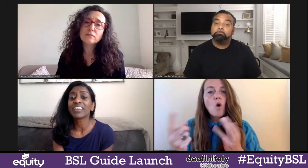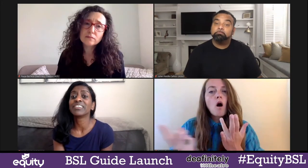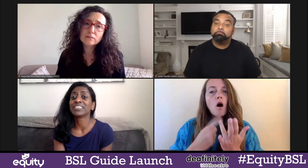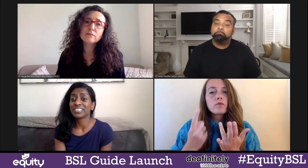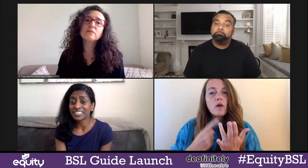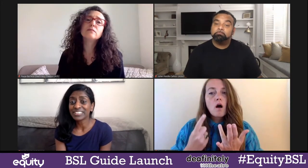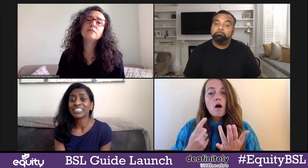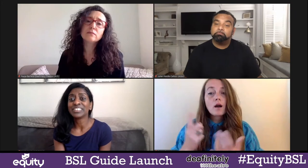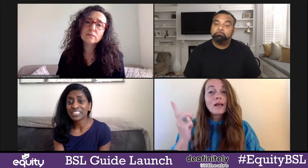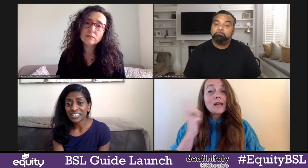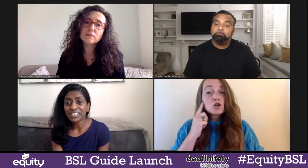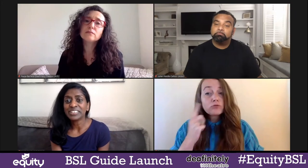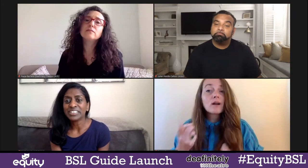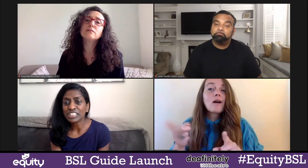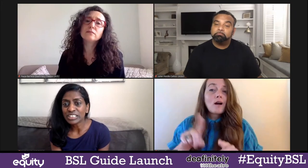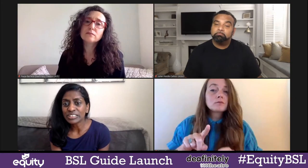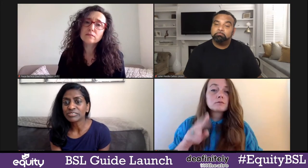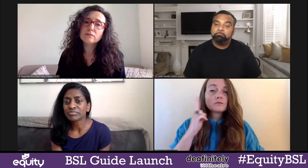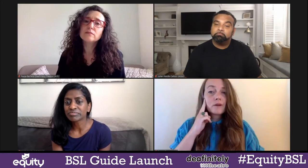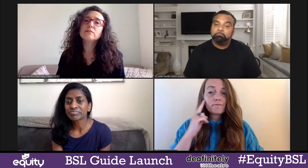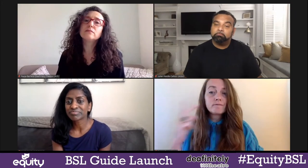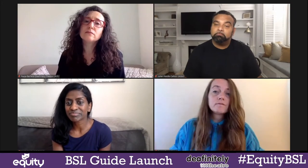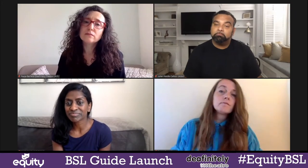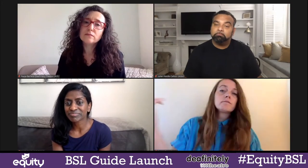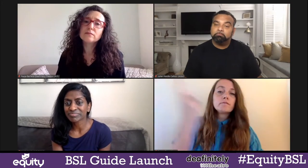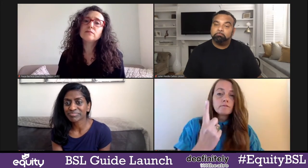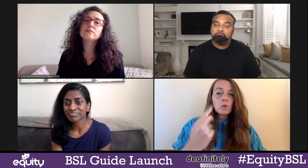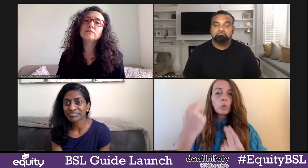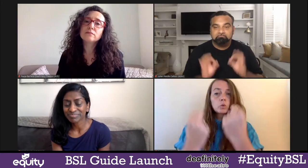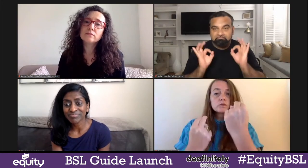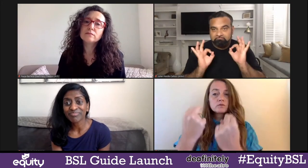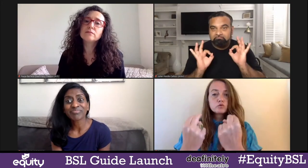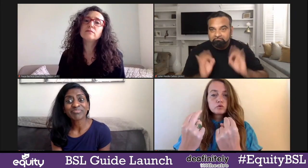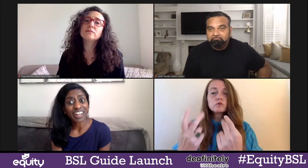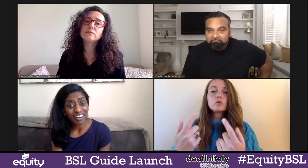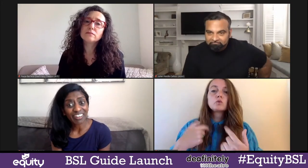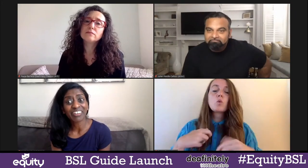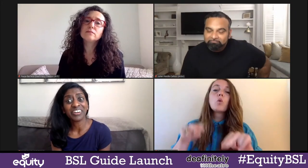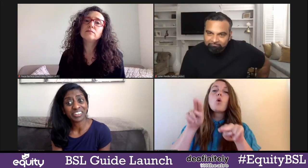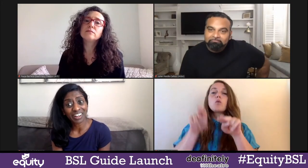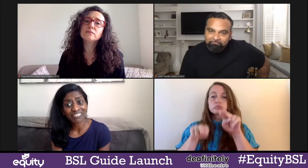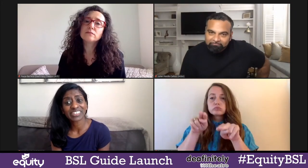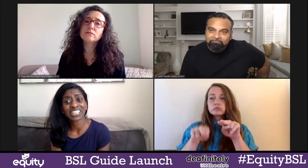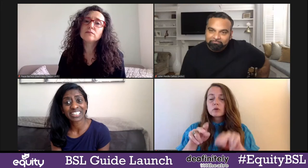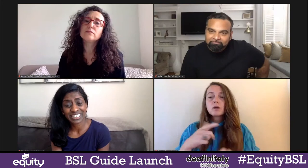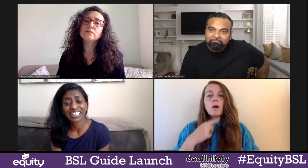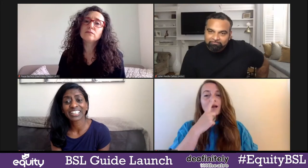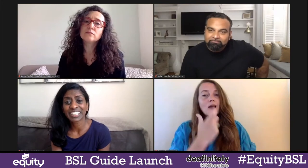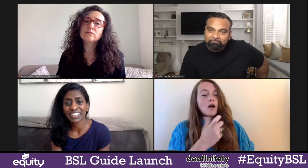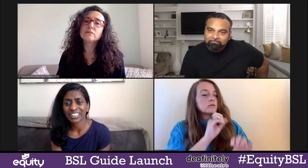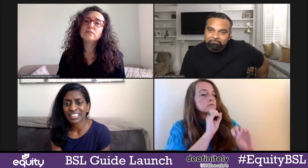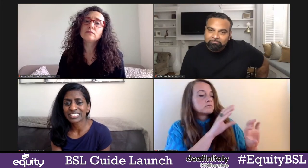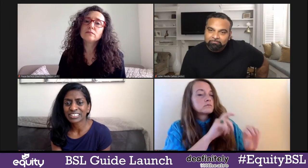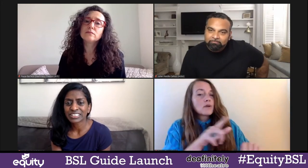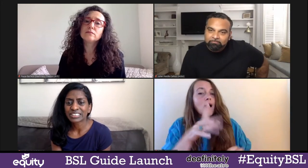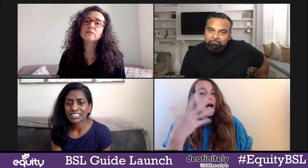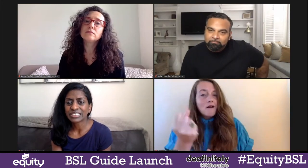panel for hearing and deaf students wanting to audition for that drama school. And I was part of the